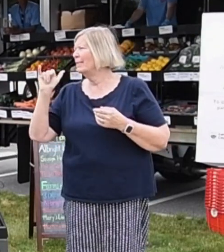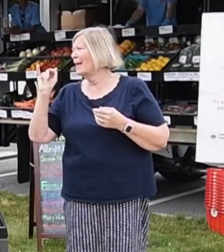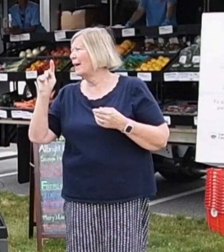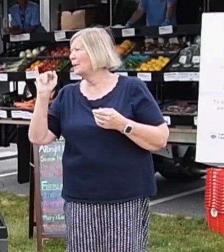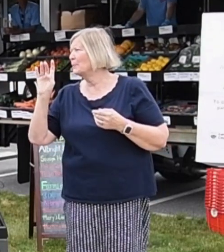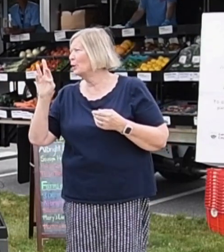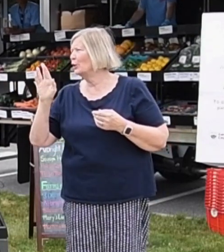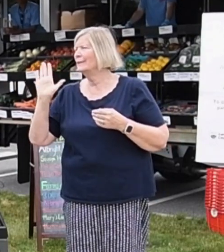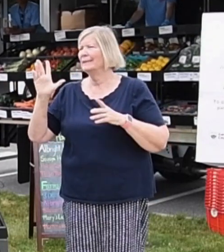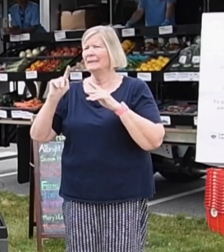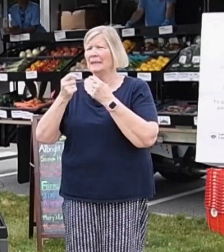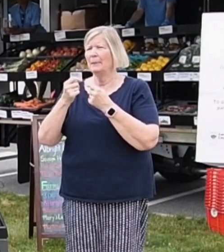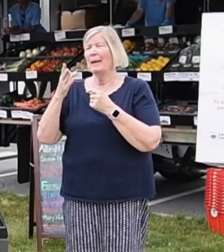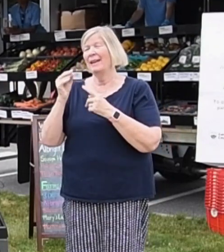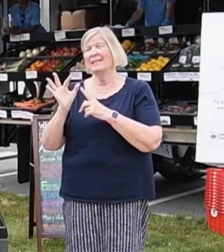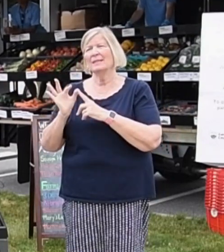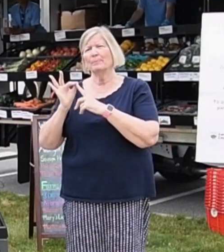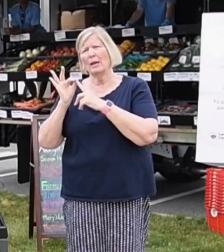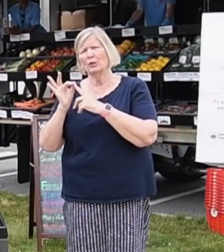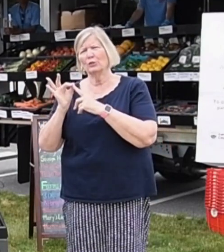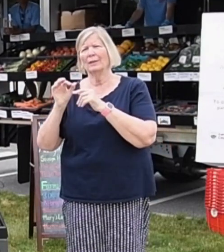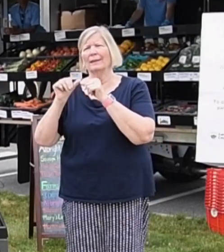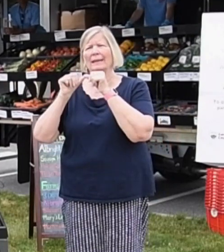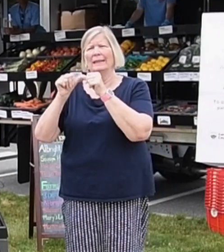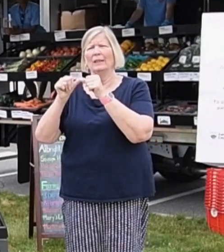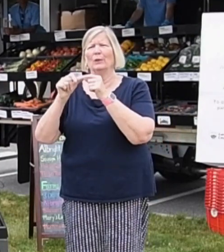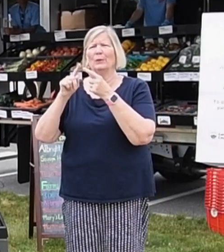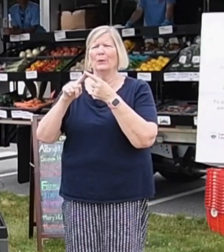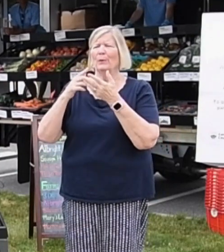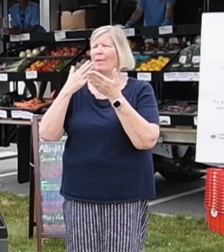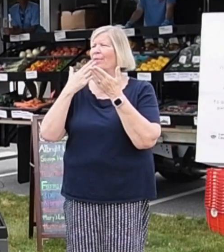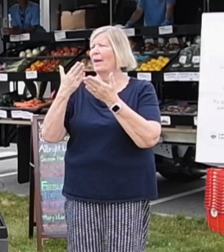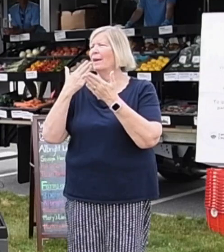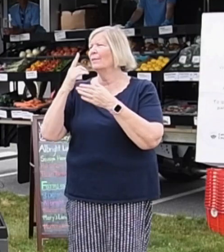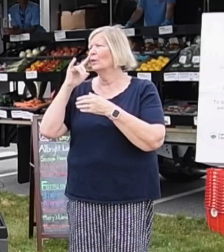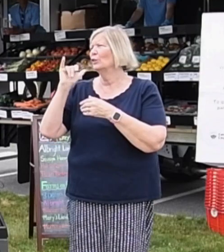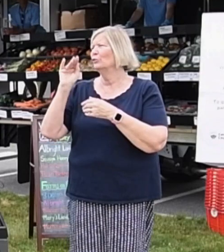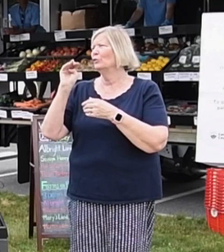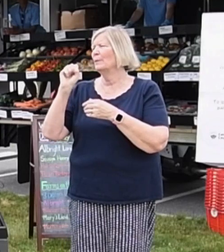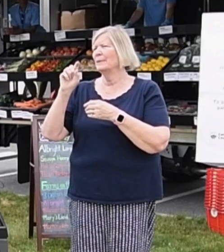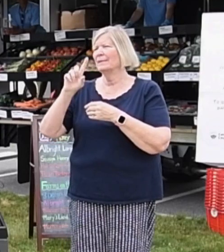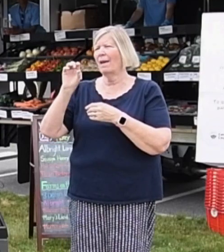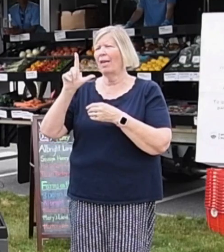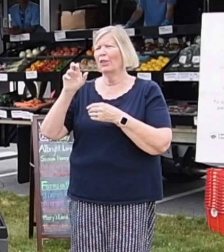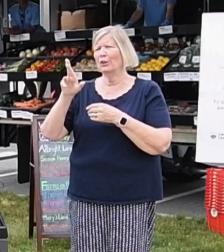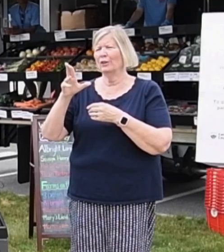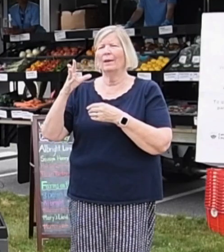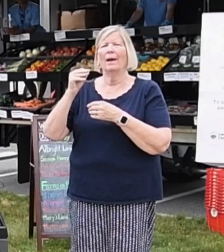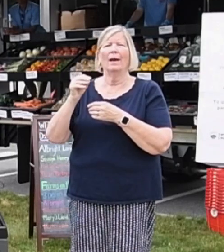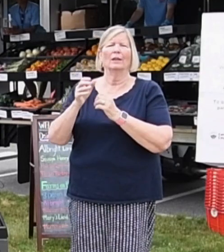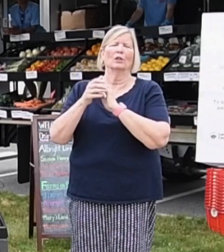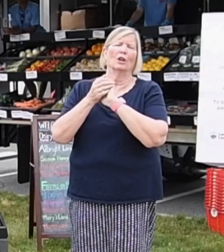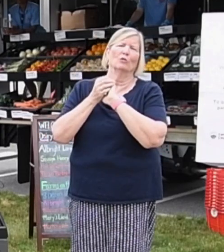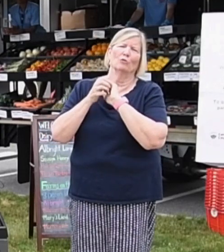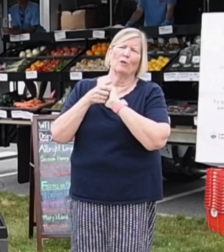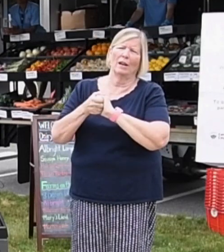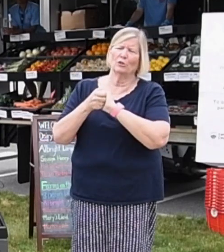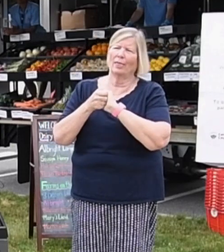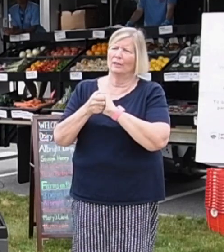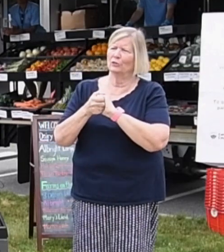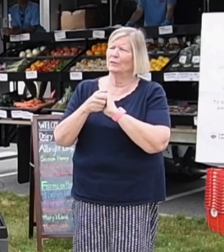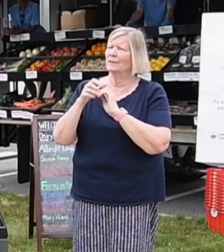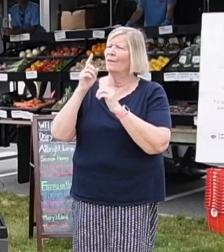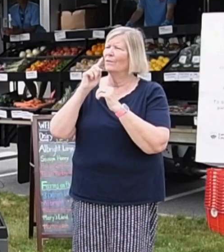his team, and especially continue to thanks for James Zoller. And congratulations for